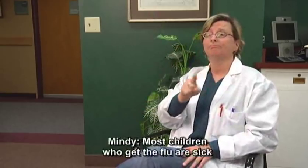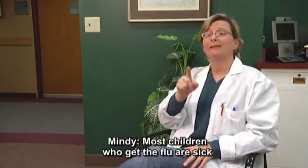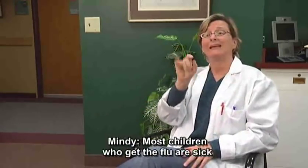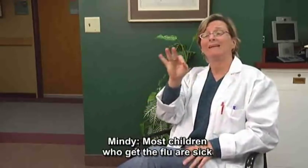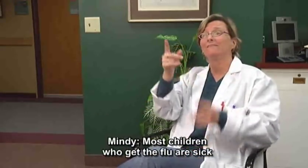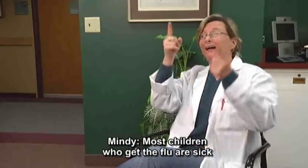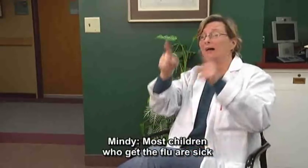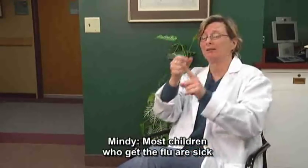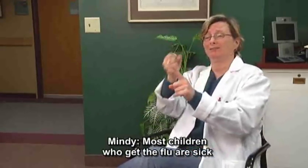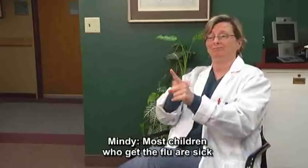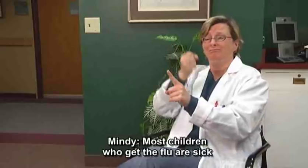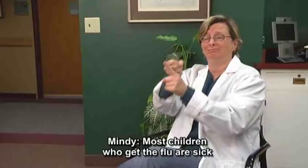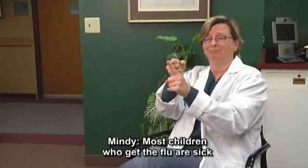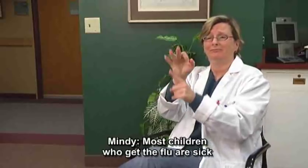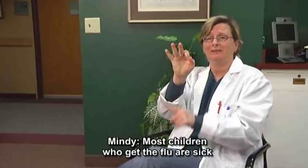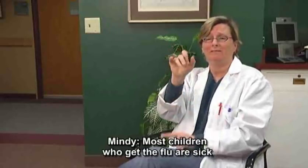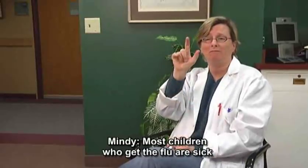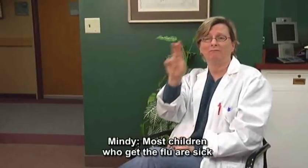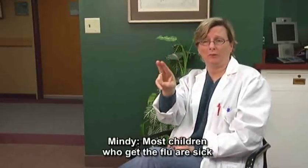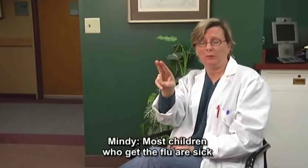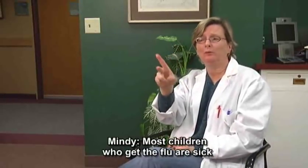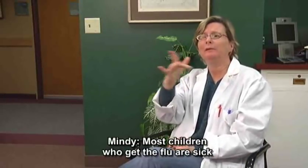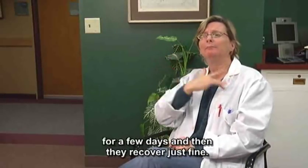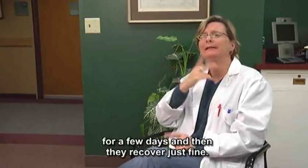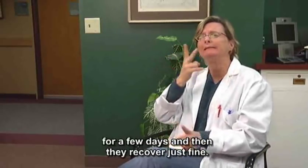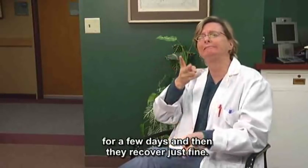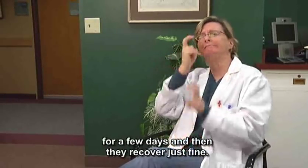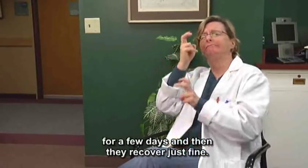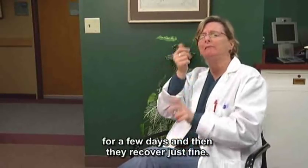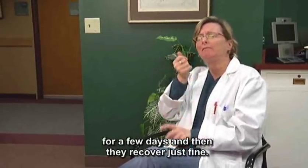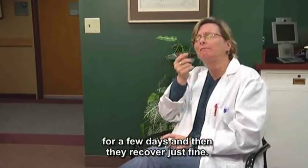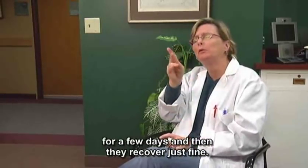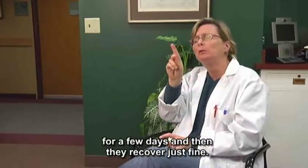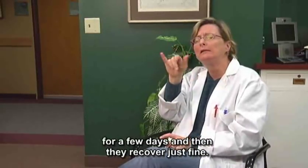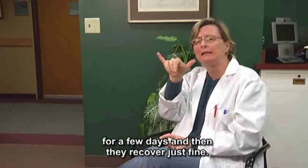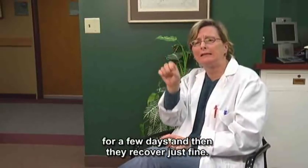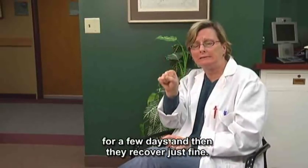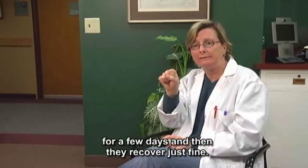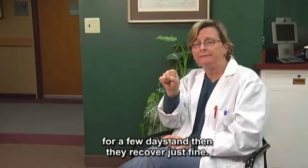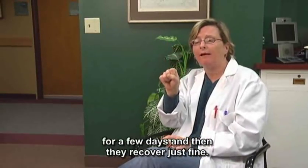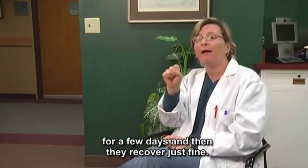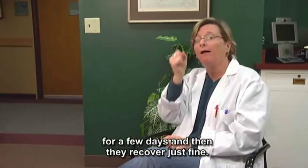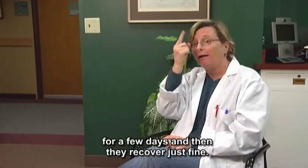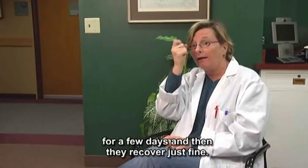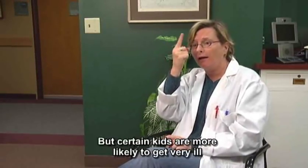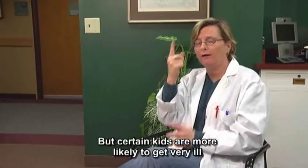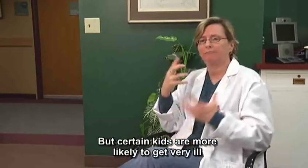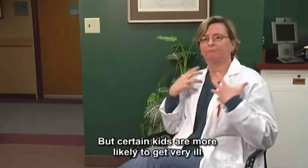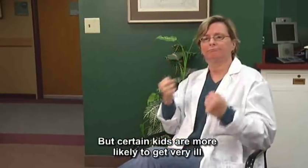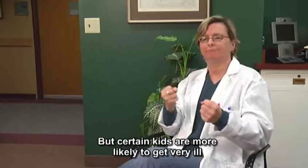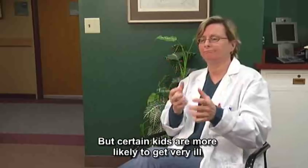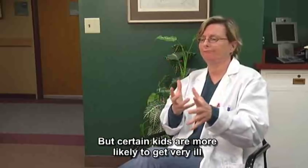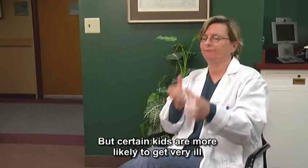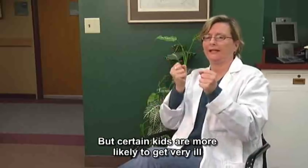most children who get the flu are sick for a few days and then they recover just fine but